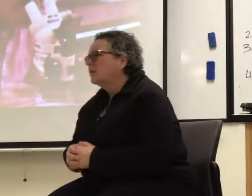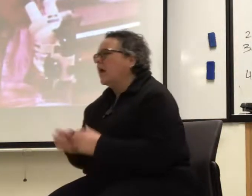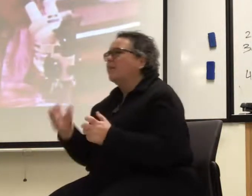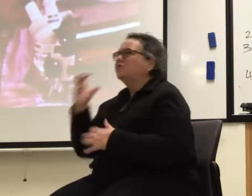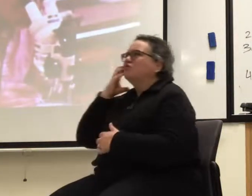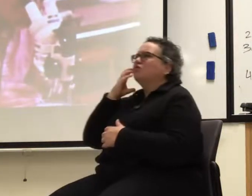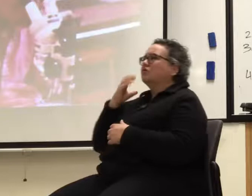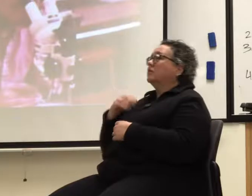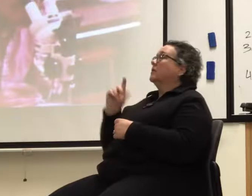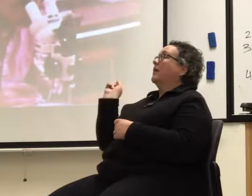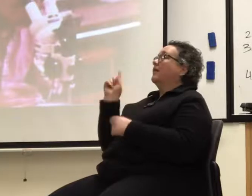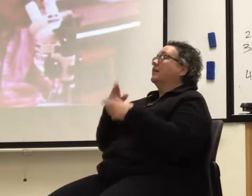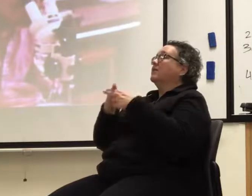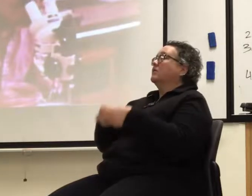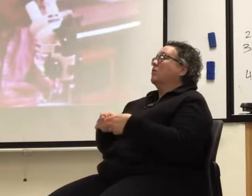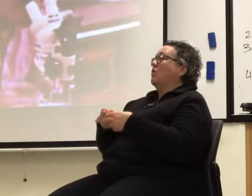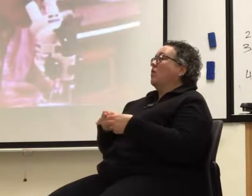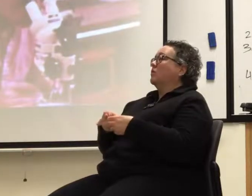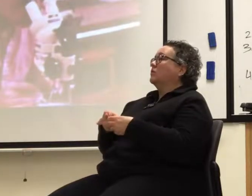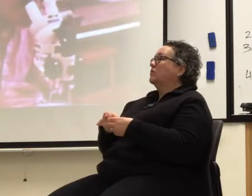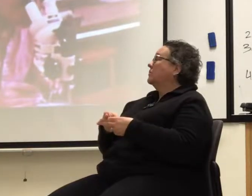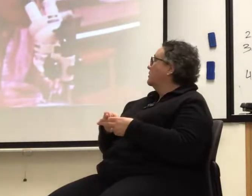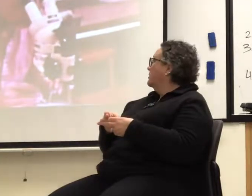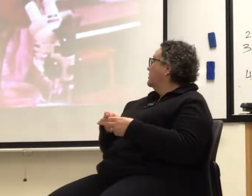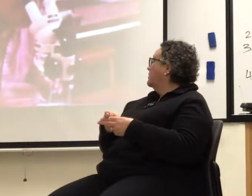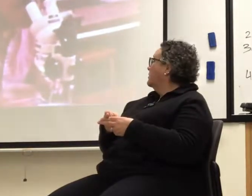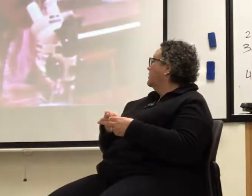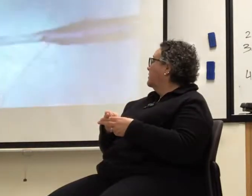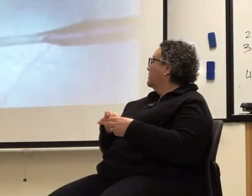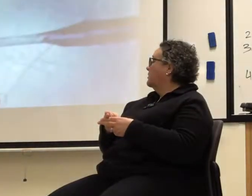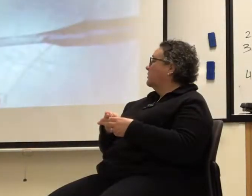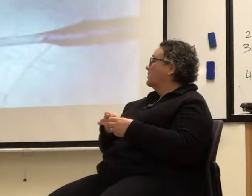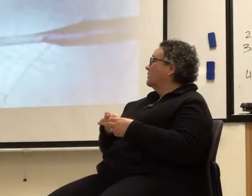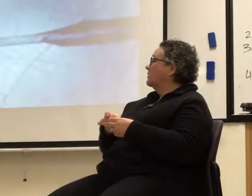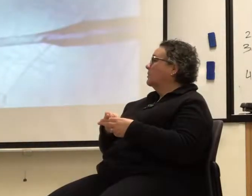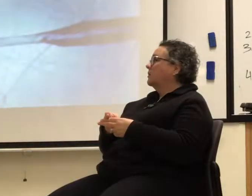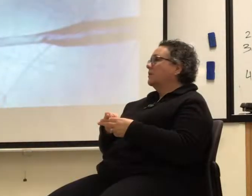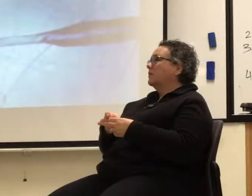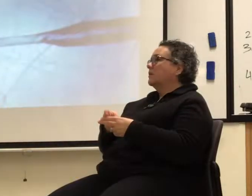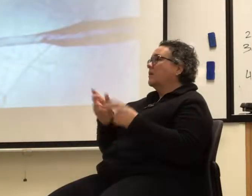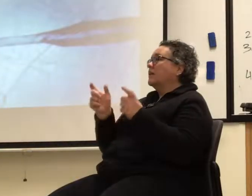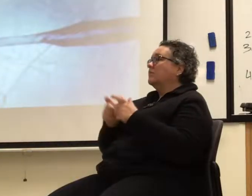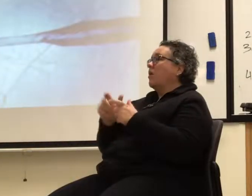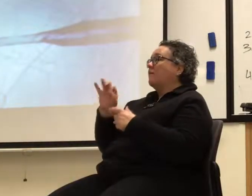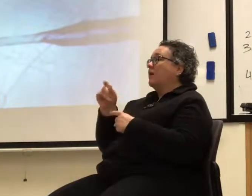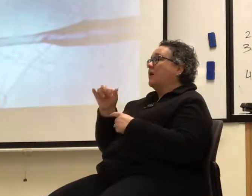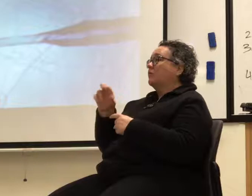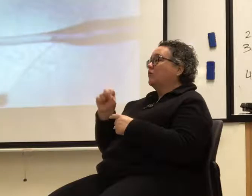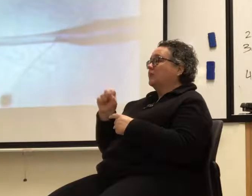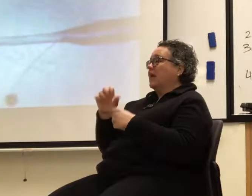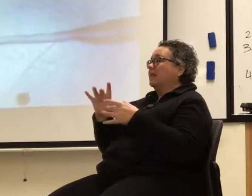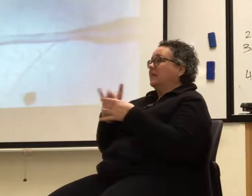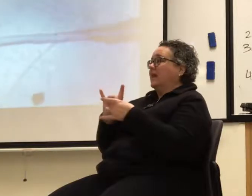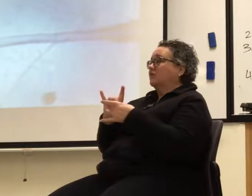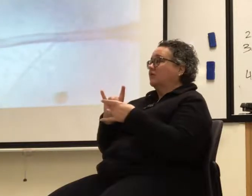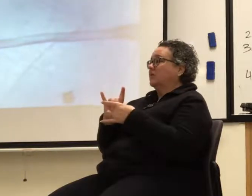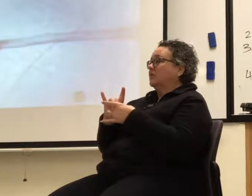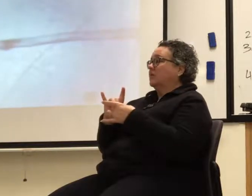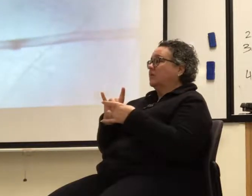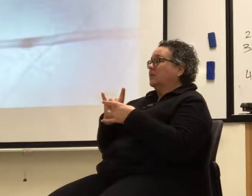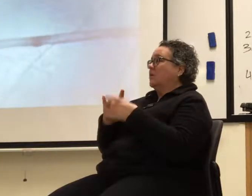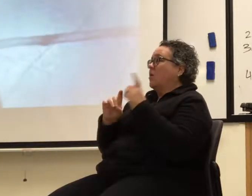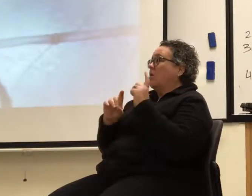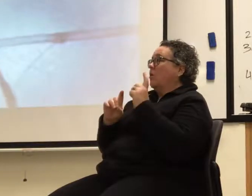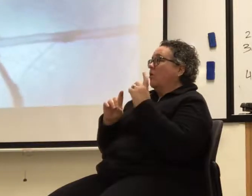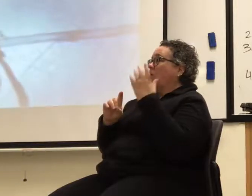This is called cleaning the axon, one end of which is often left with the small fibers attached for handling purposes while the